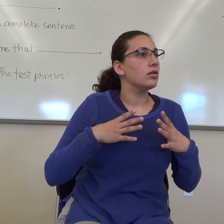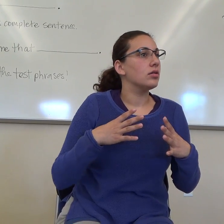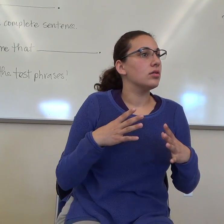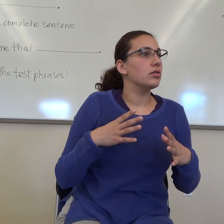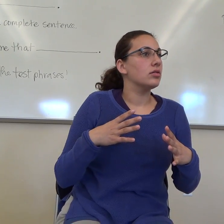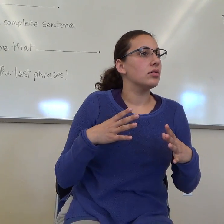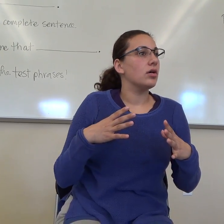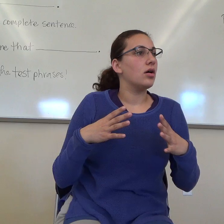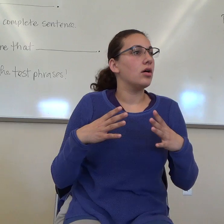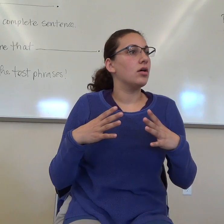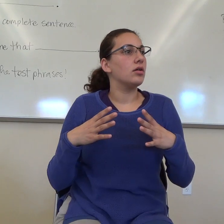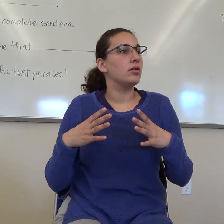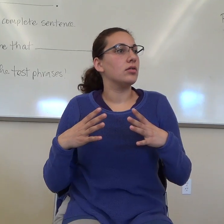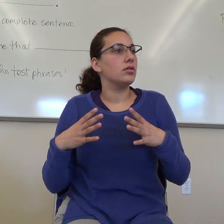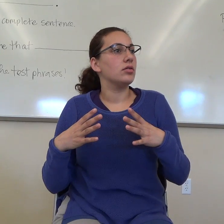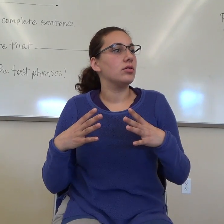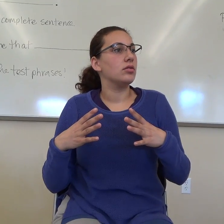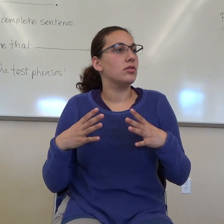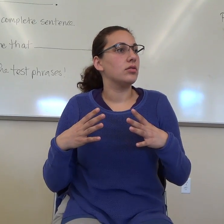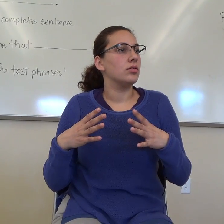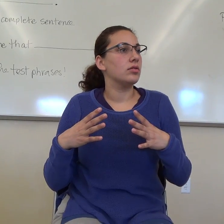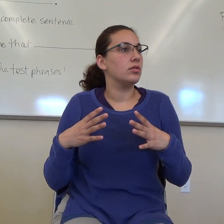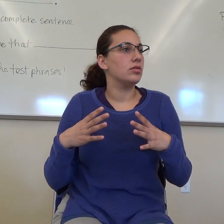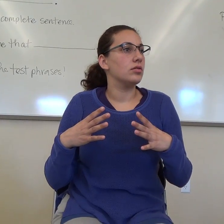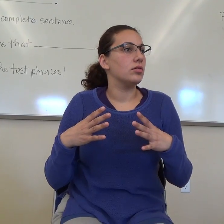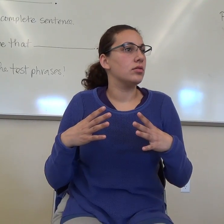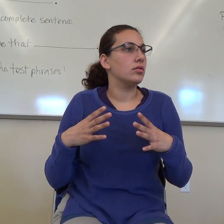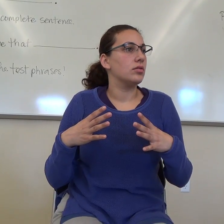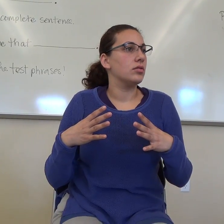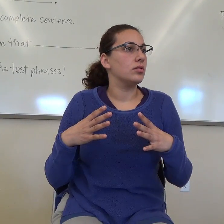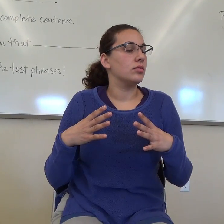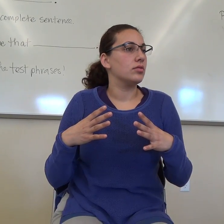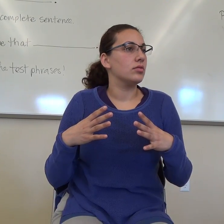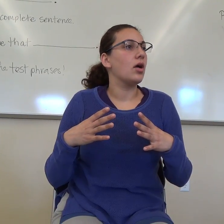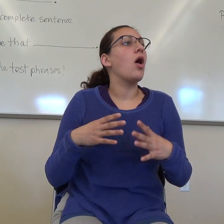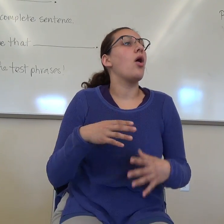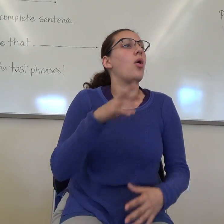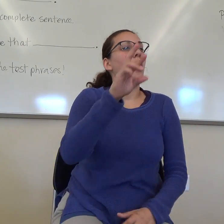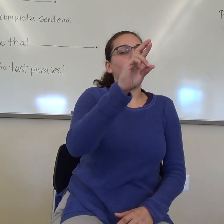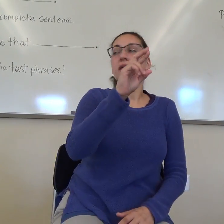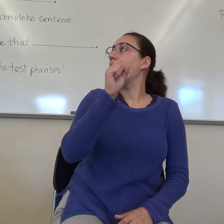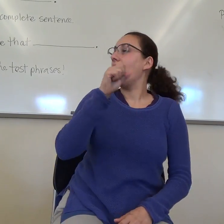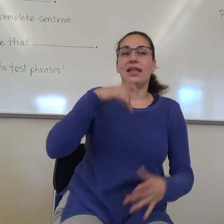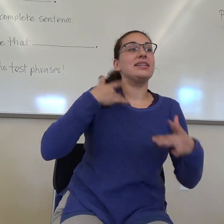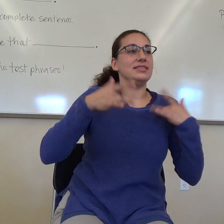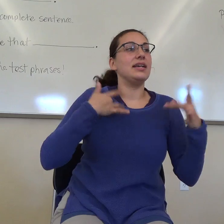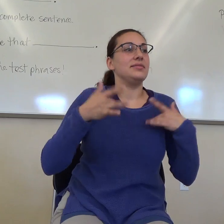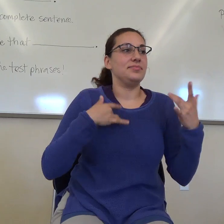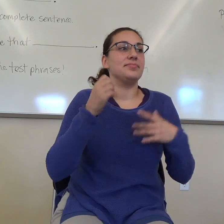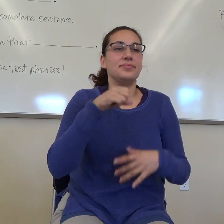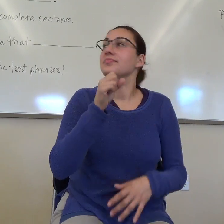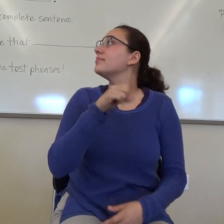story is as follows. Do you see anything that indicates a